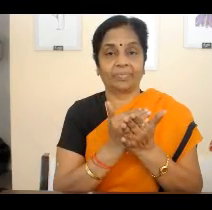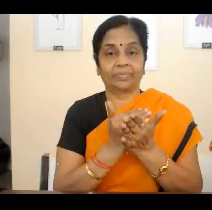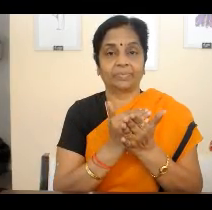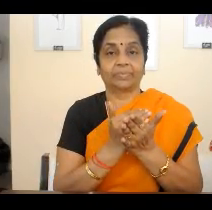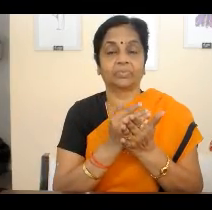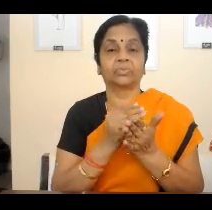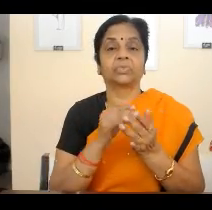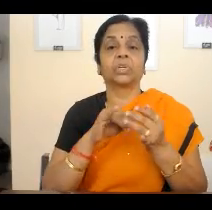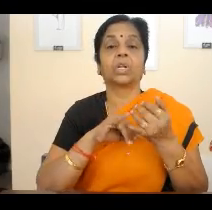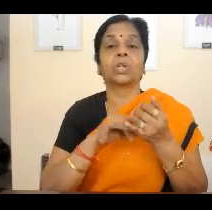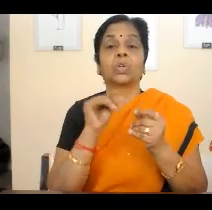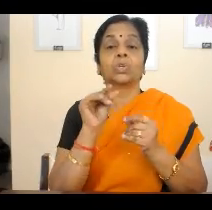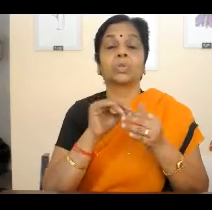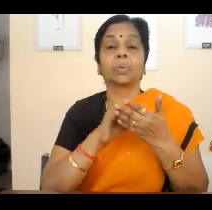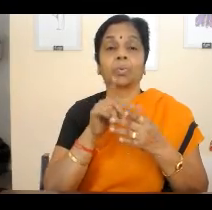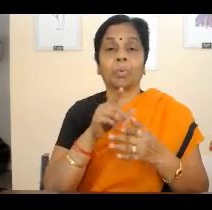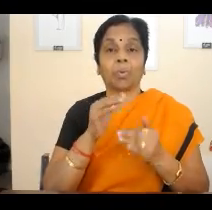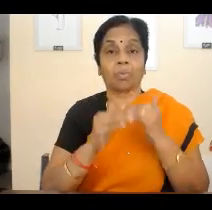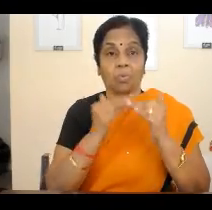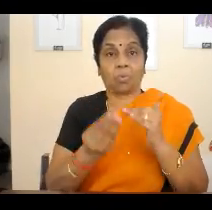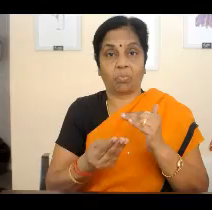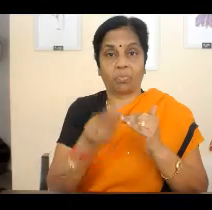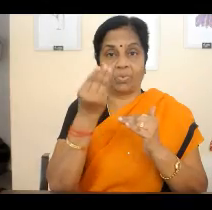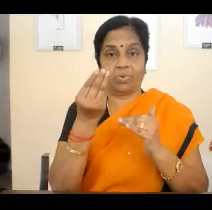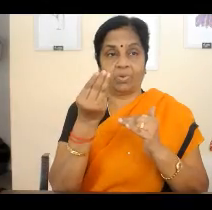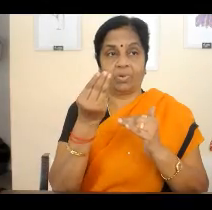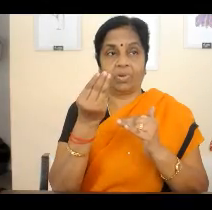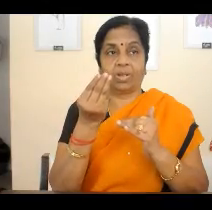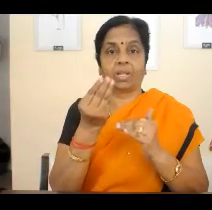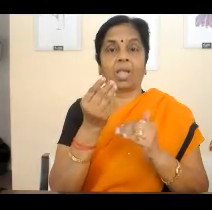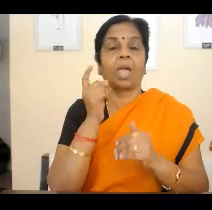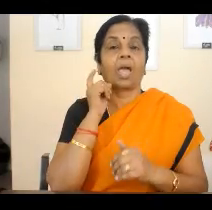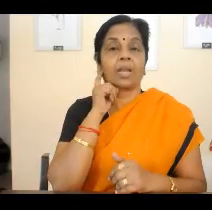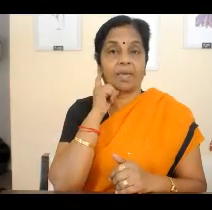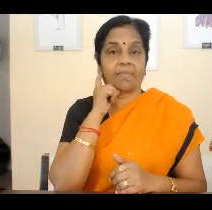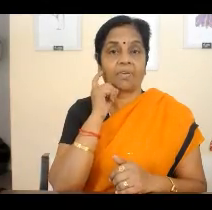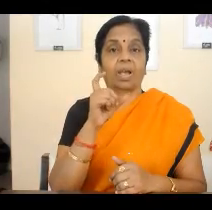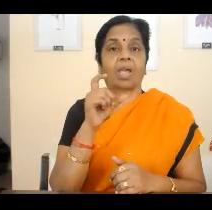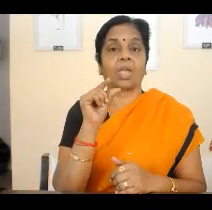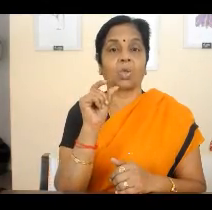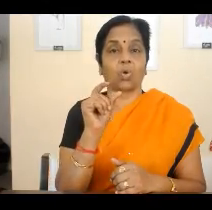should also promote deaf culture